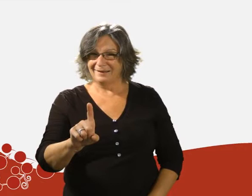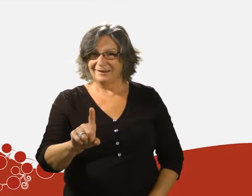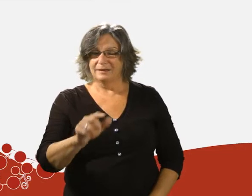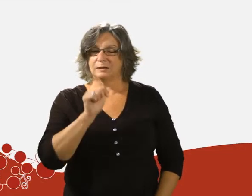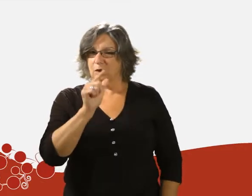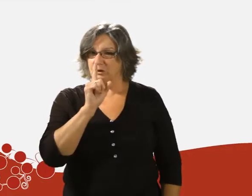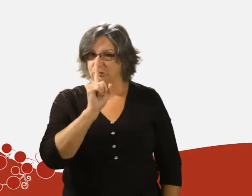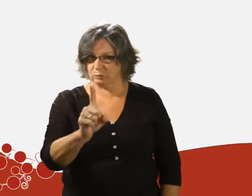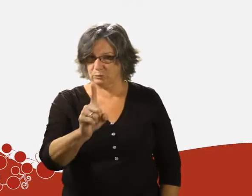This is not true.